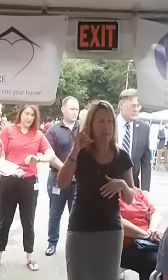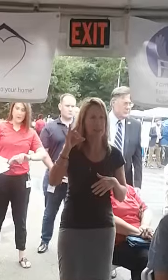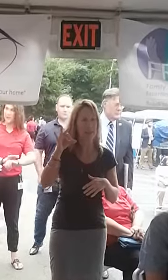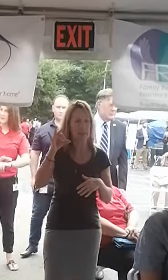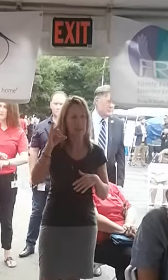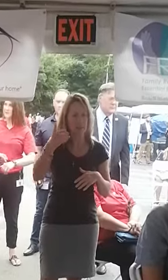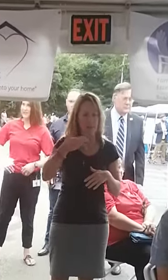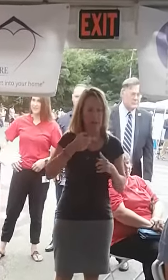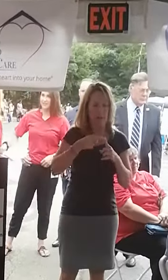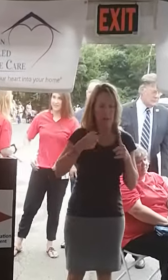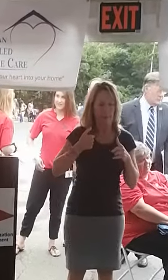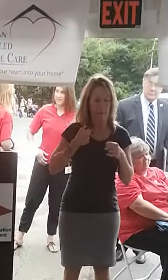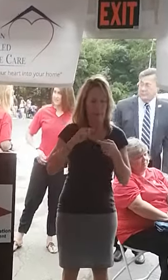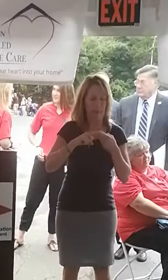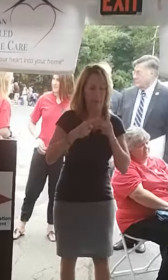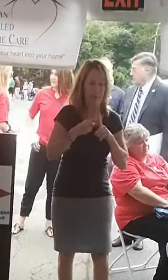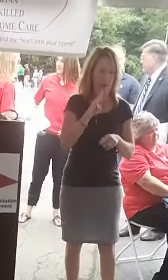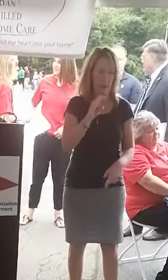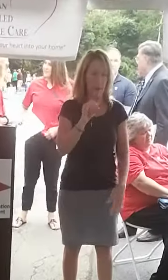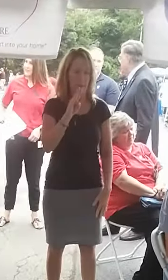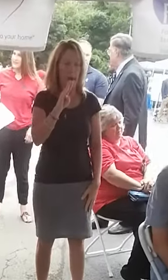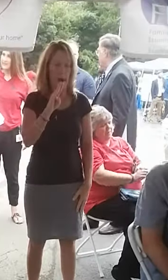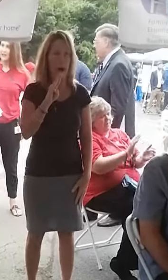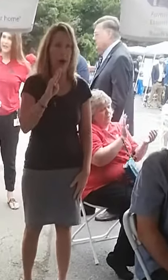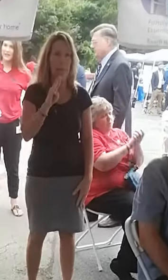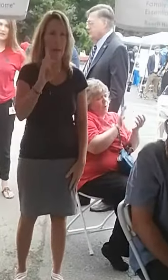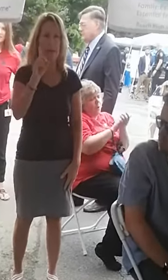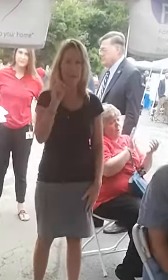2019, I was invited by my friend Jerry and Bob DiPersio.